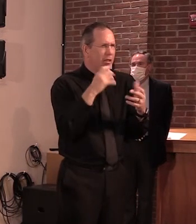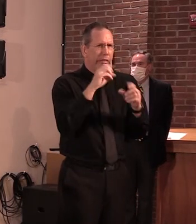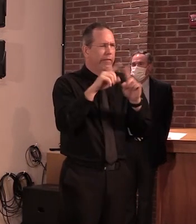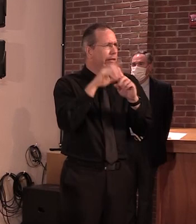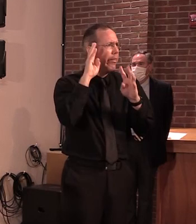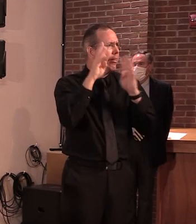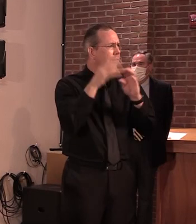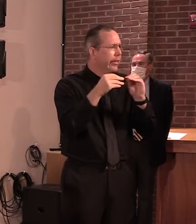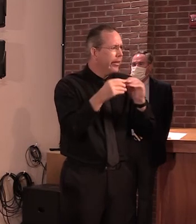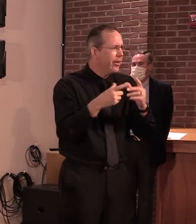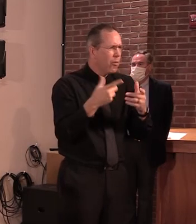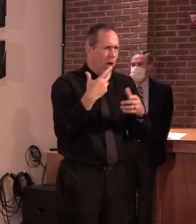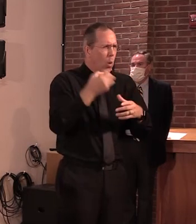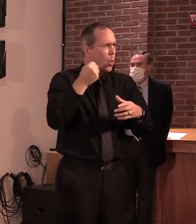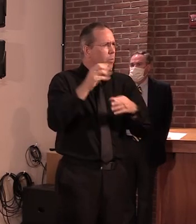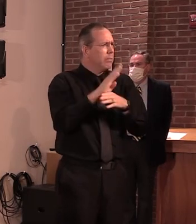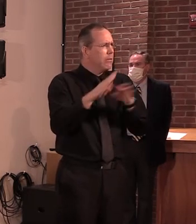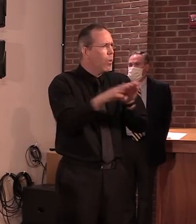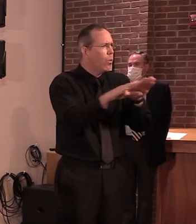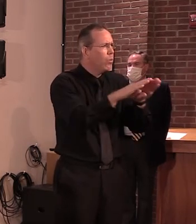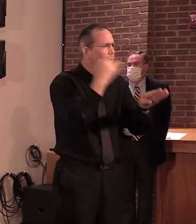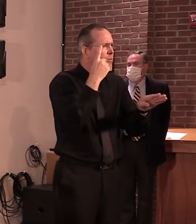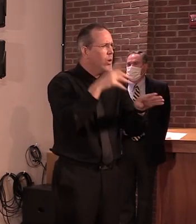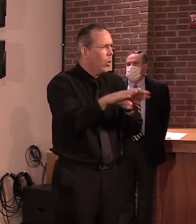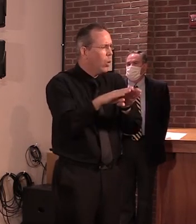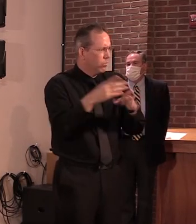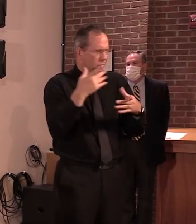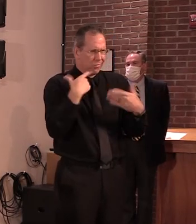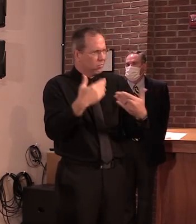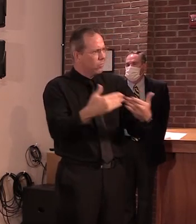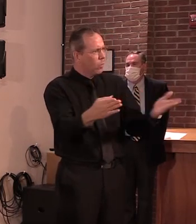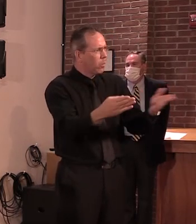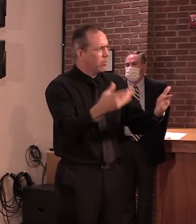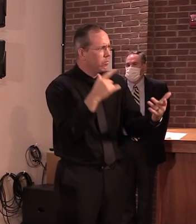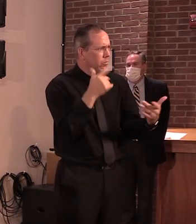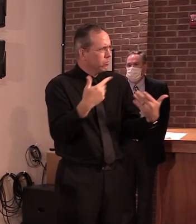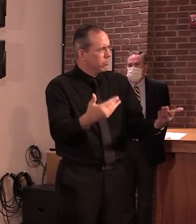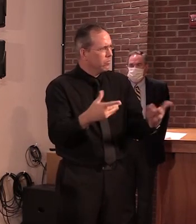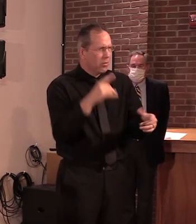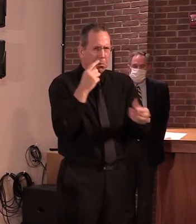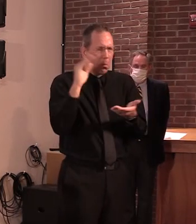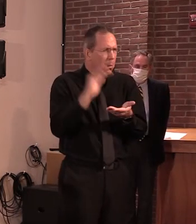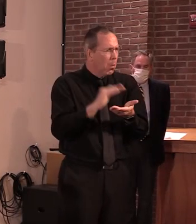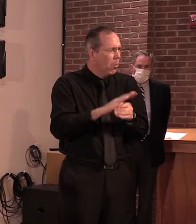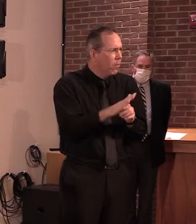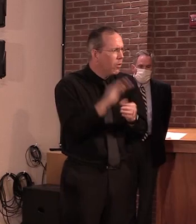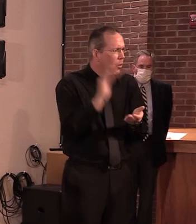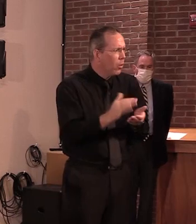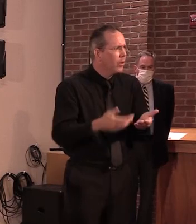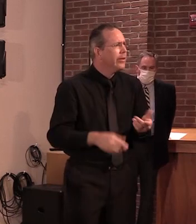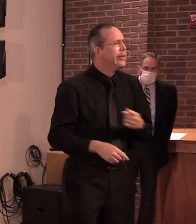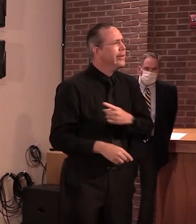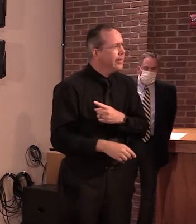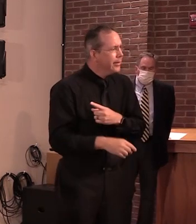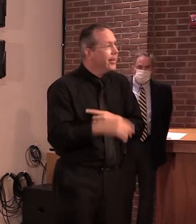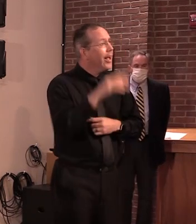Vermont. We're very fortunate to be in the position we are today because of all the approach that we've